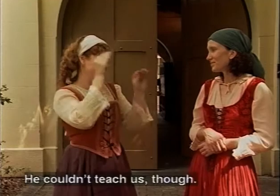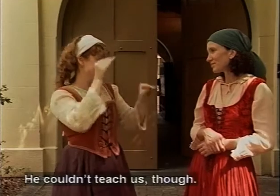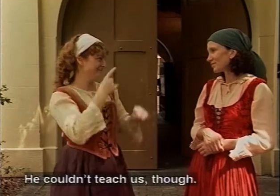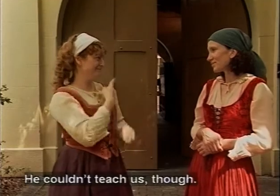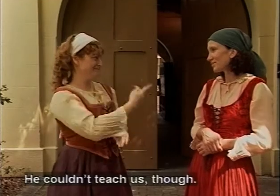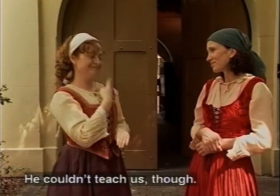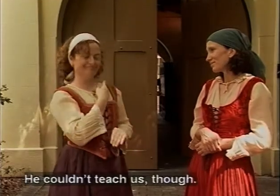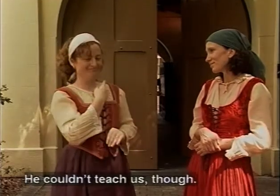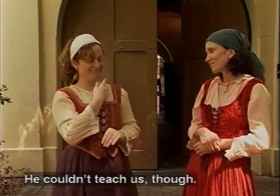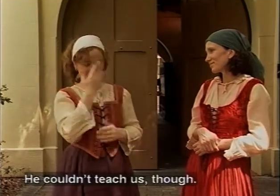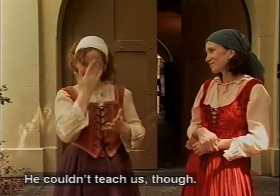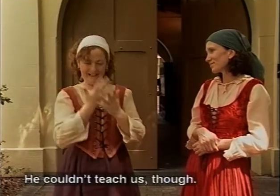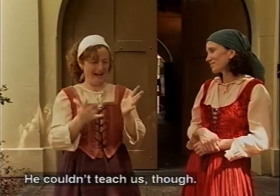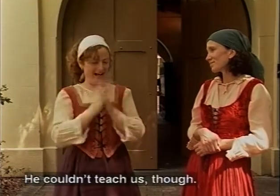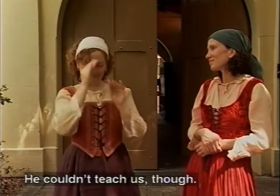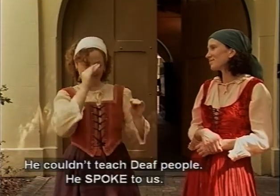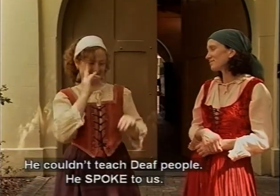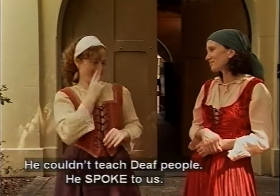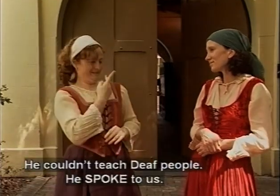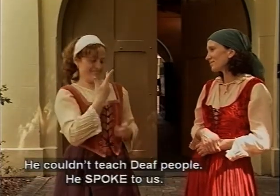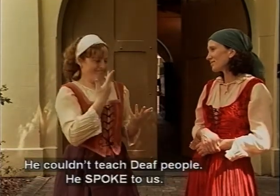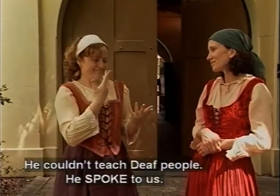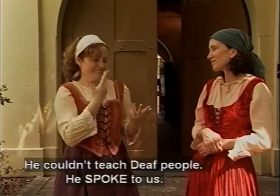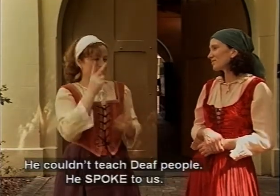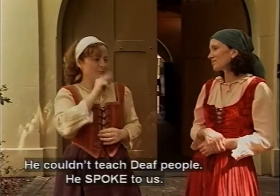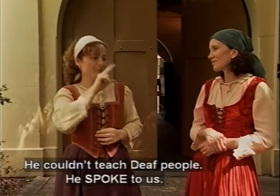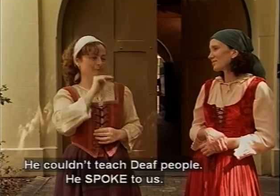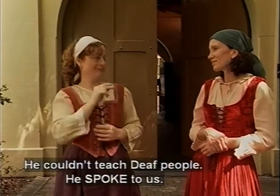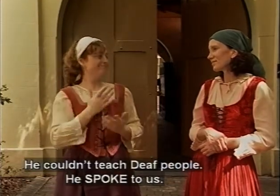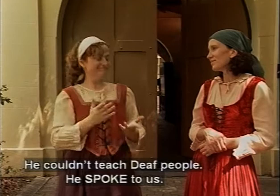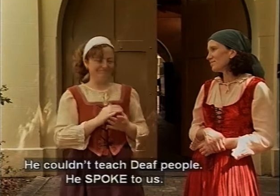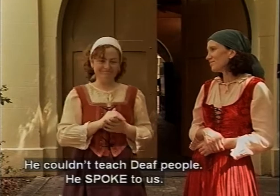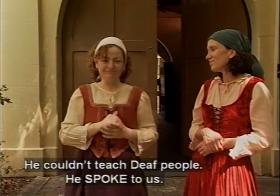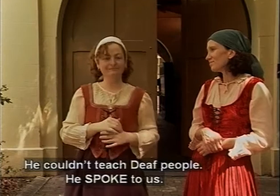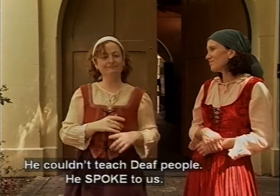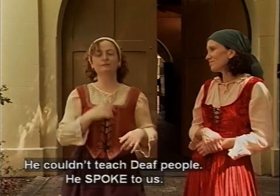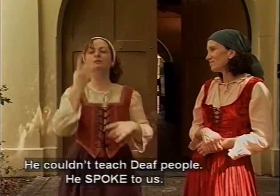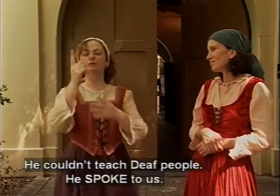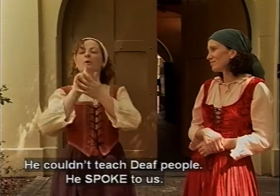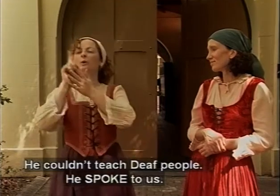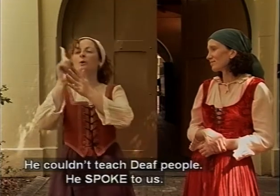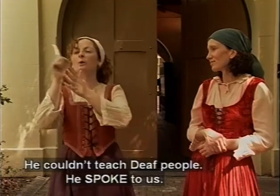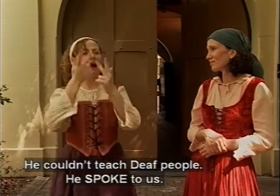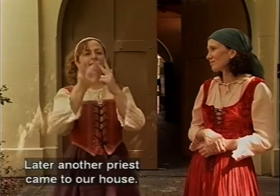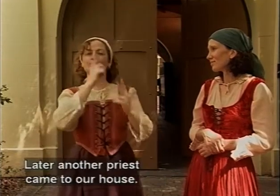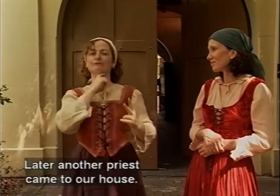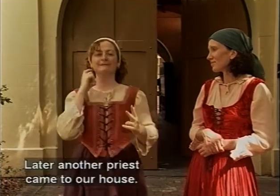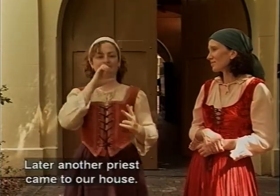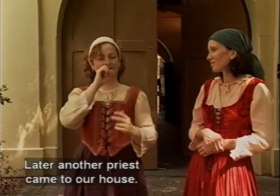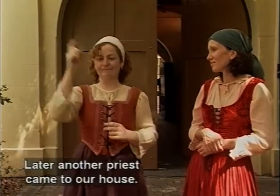He didn't really know how to teach us, though. He didn't know how to teach deaf people. He spoke to us. Later on, another priest